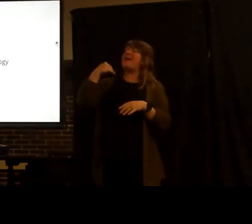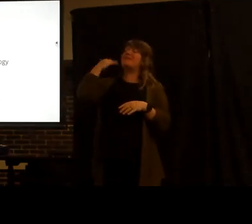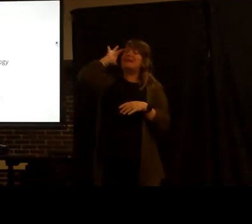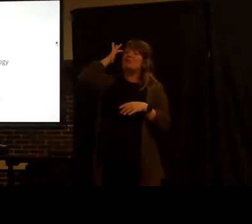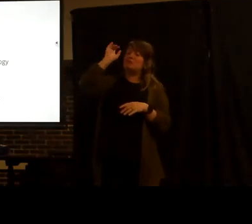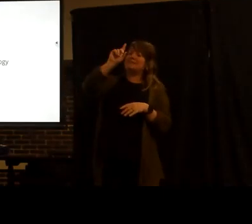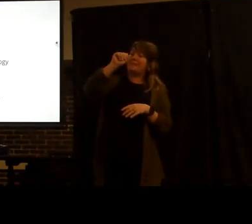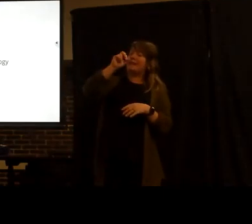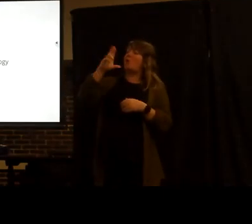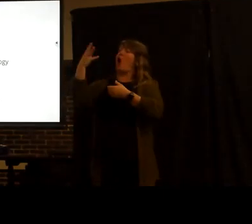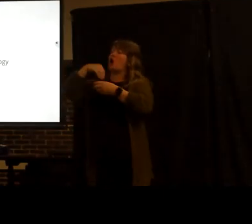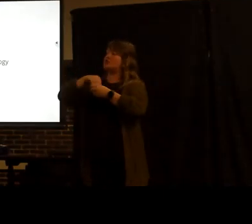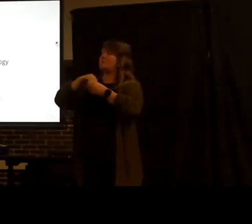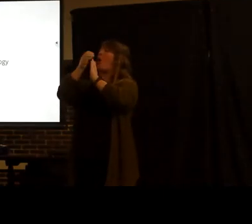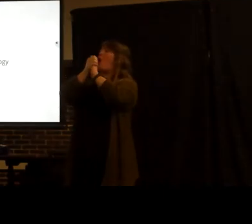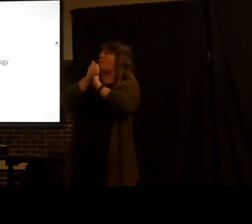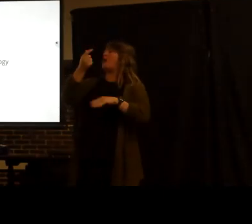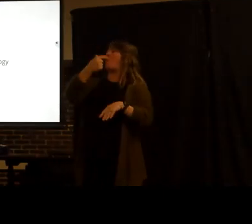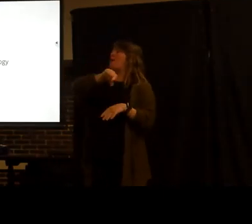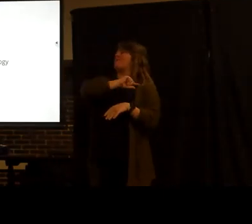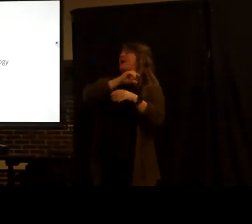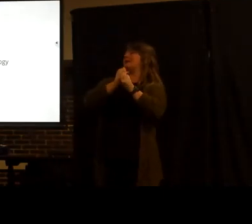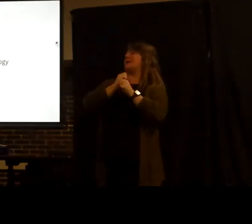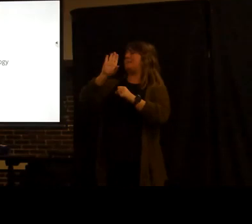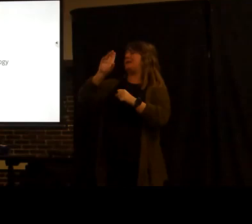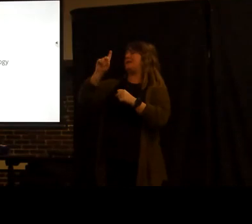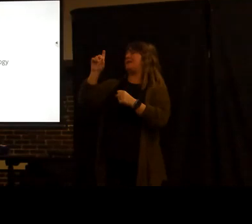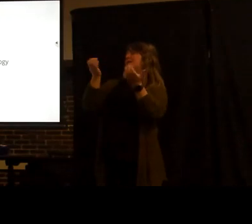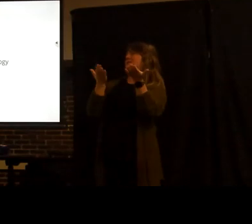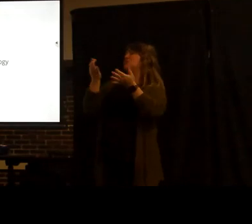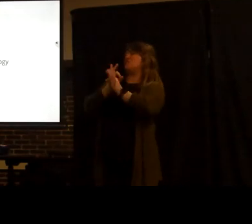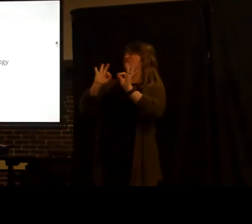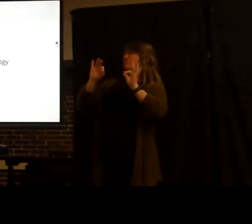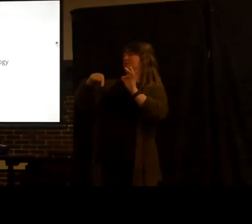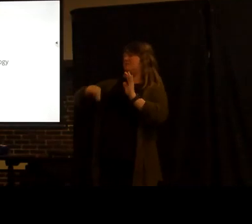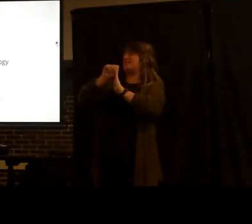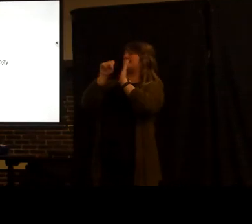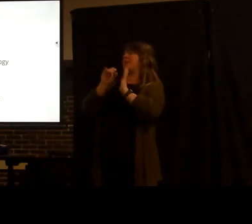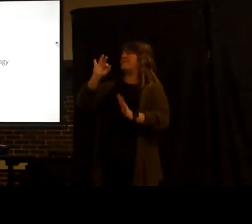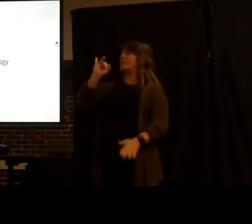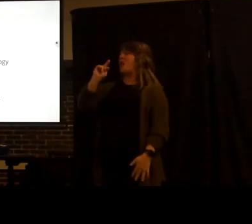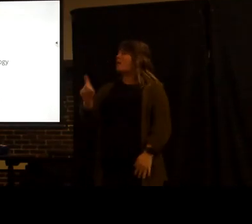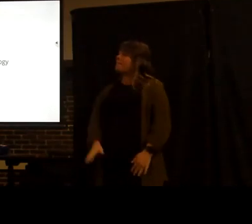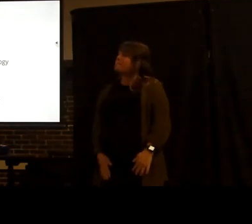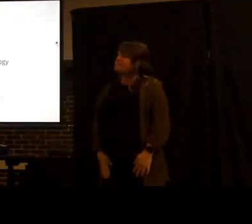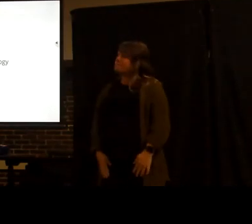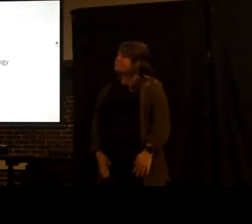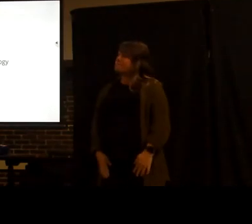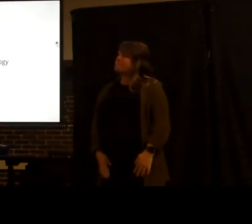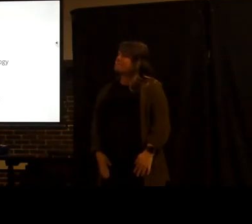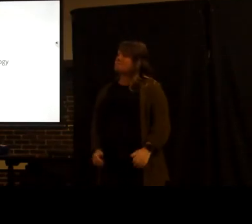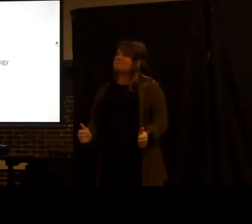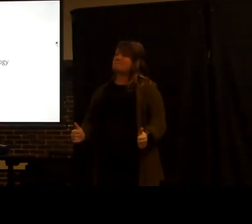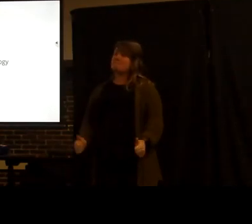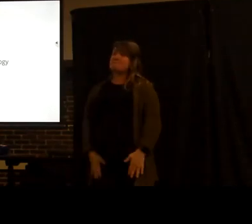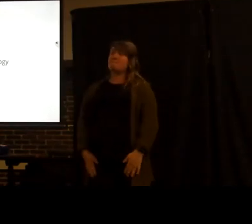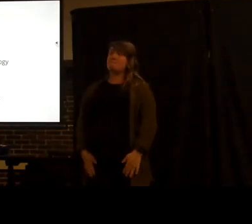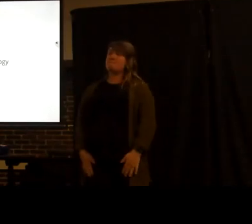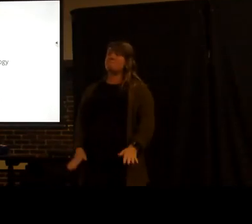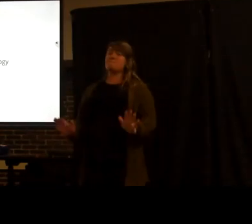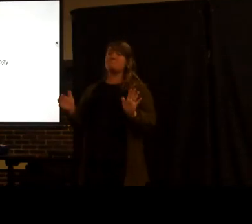power of attorney services. So folks that have those exceptionalities of autism or